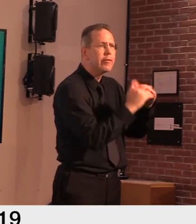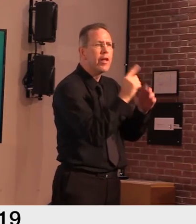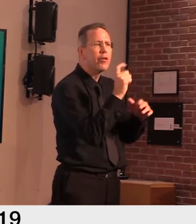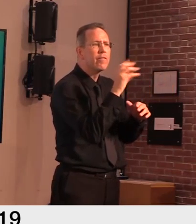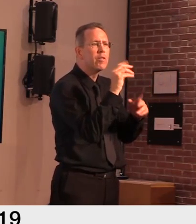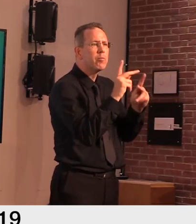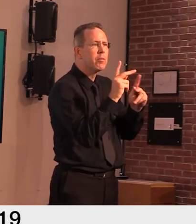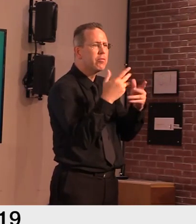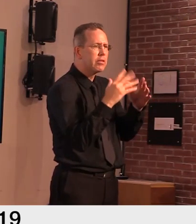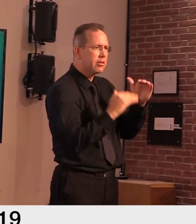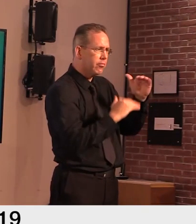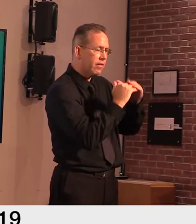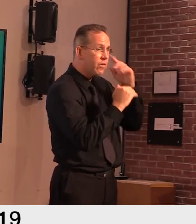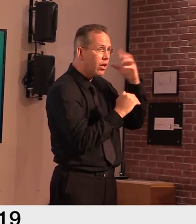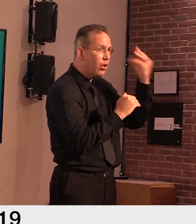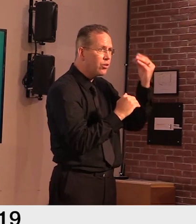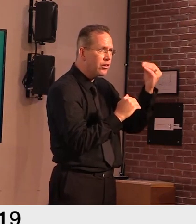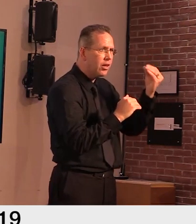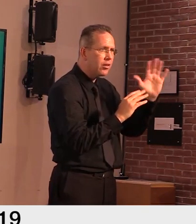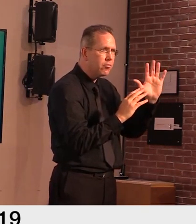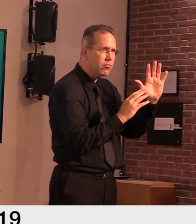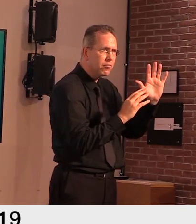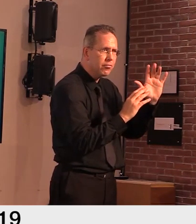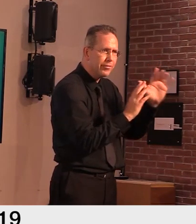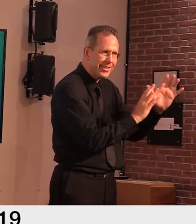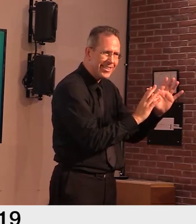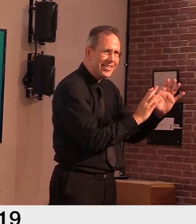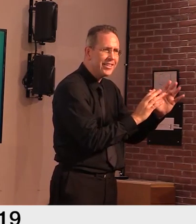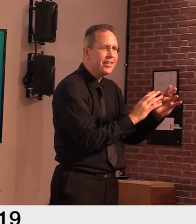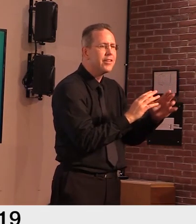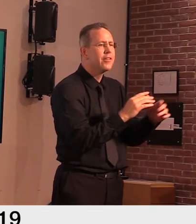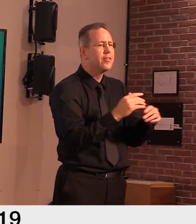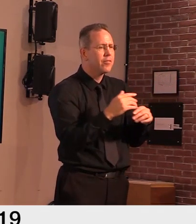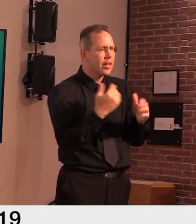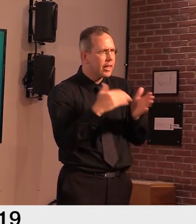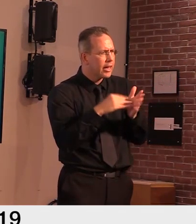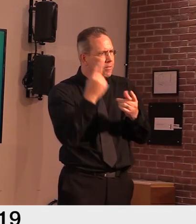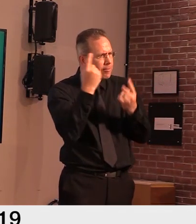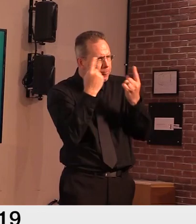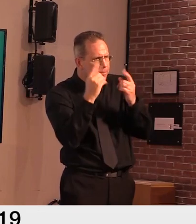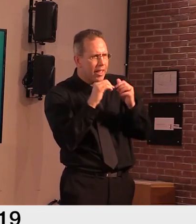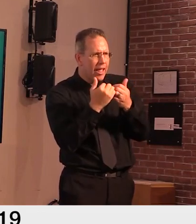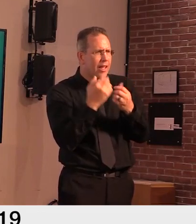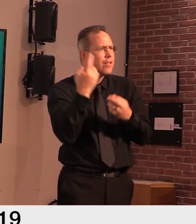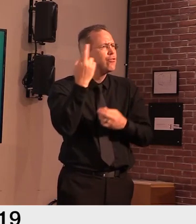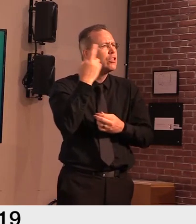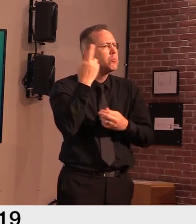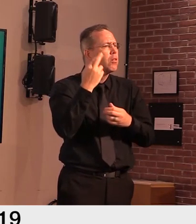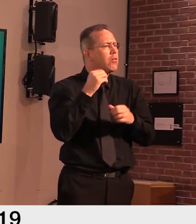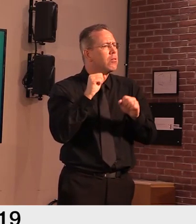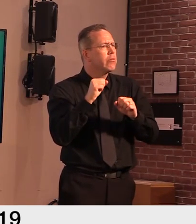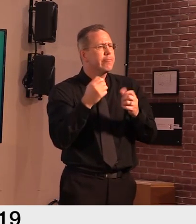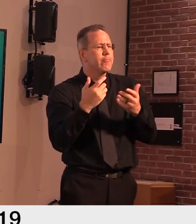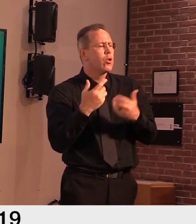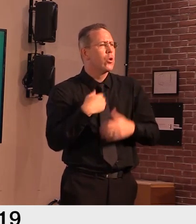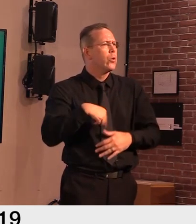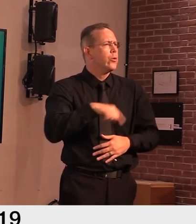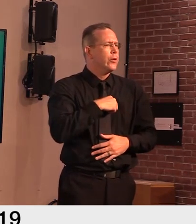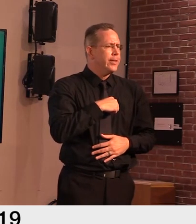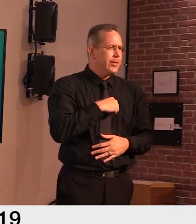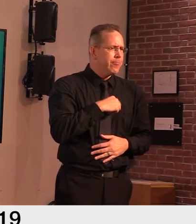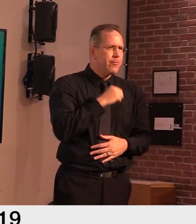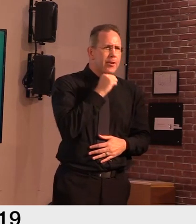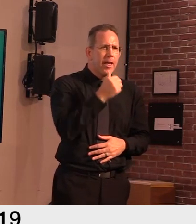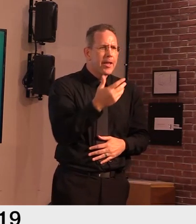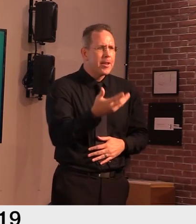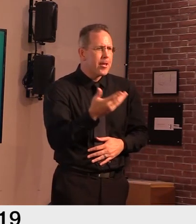be at 75. If you're outdoors and you have a tent, and the tent seats 400 guests, you should imagine that you should